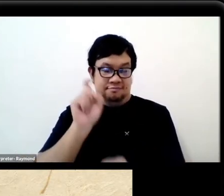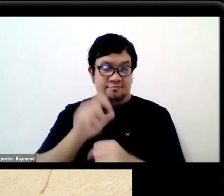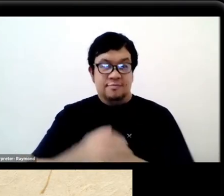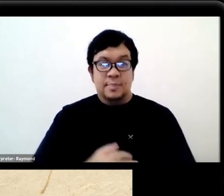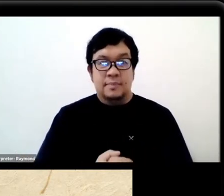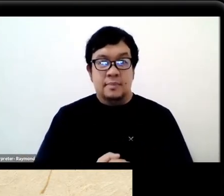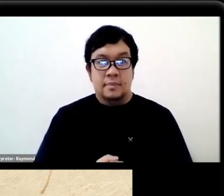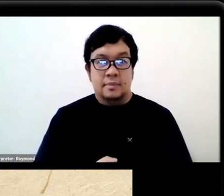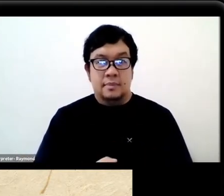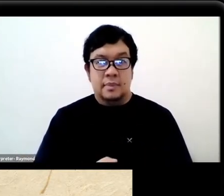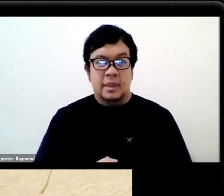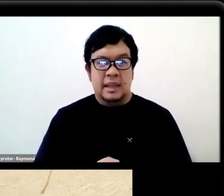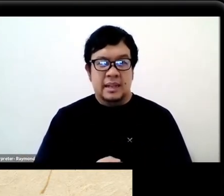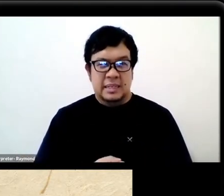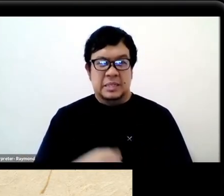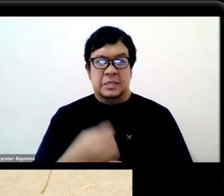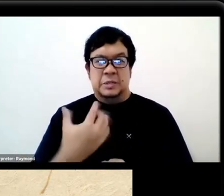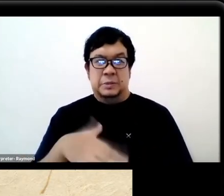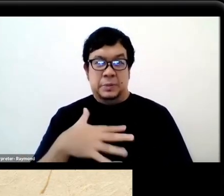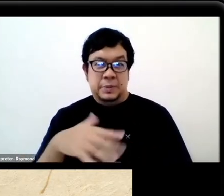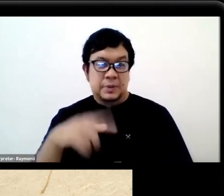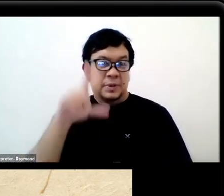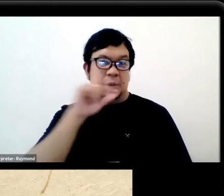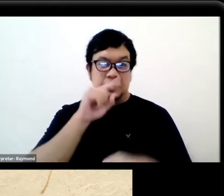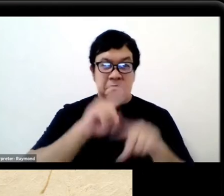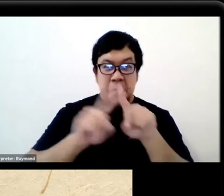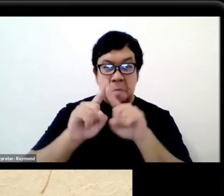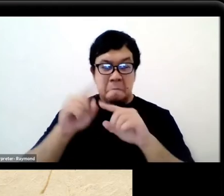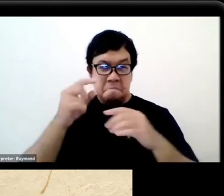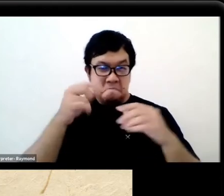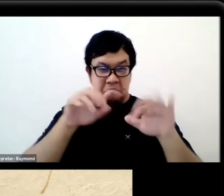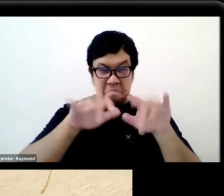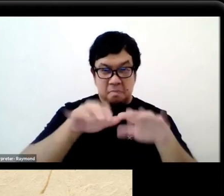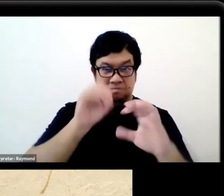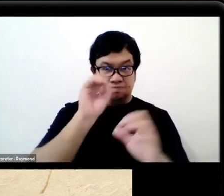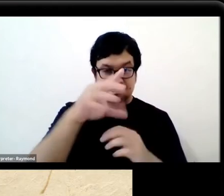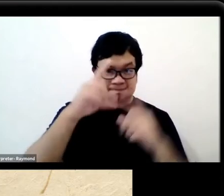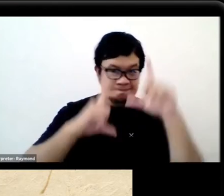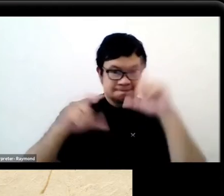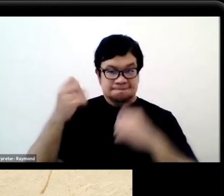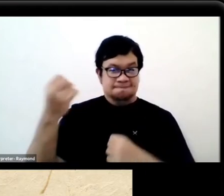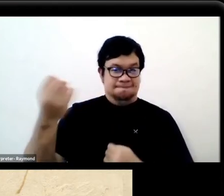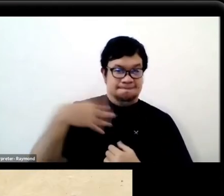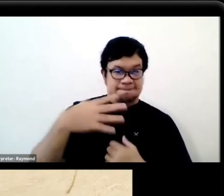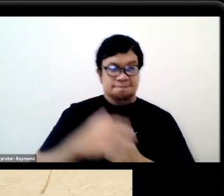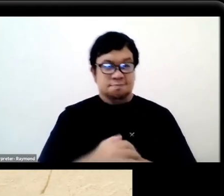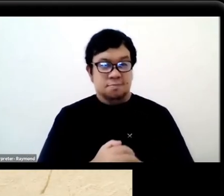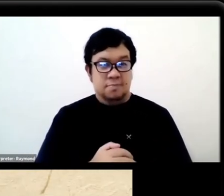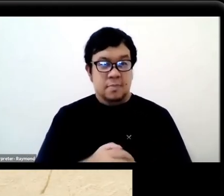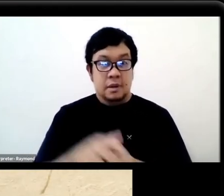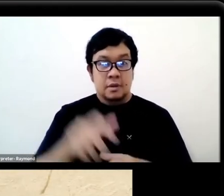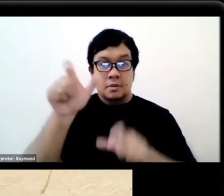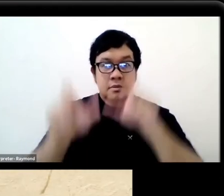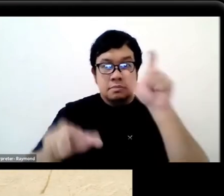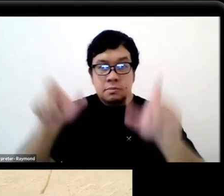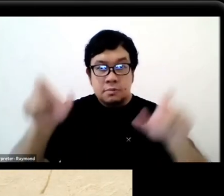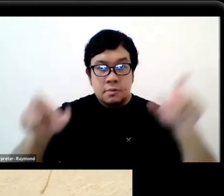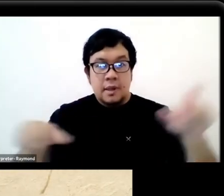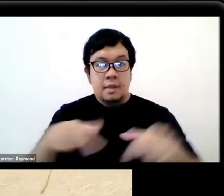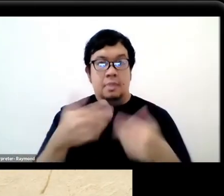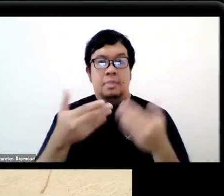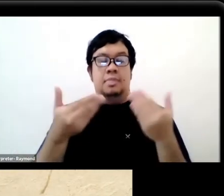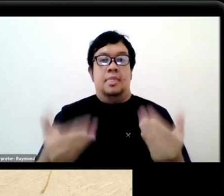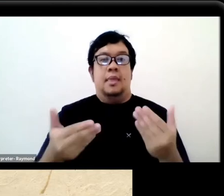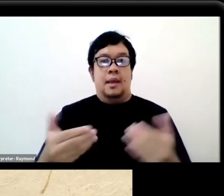Distantly and masking, I'm gonna fuss you well. If no more load for sexting, I'm ready to